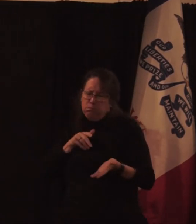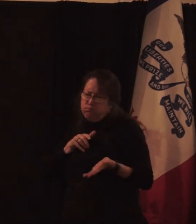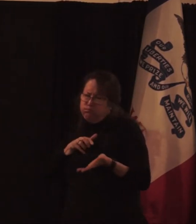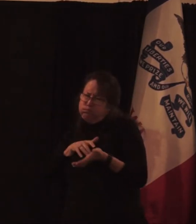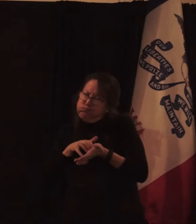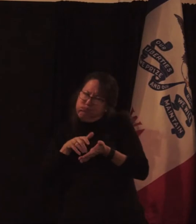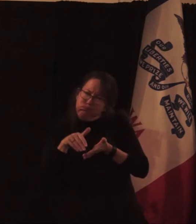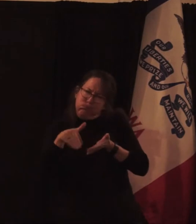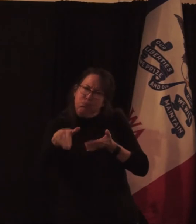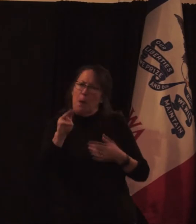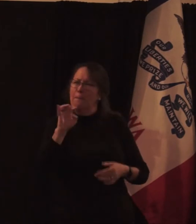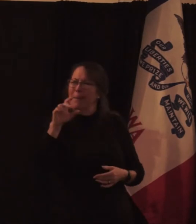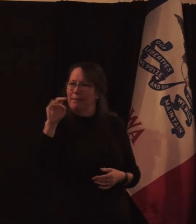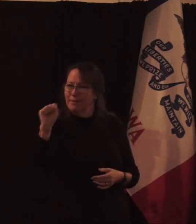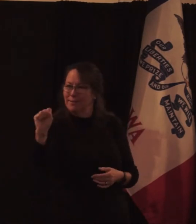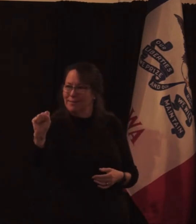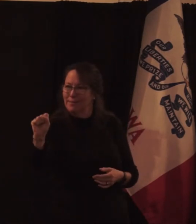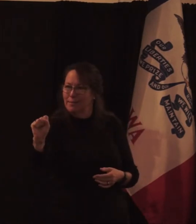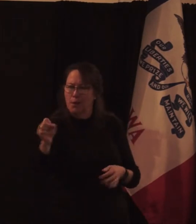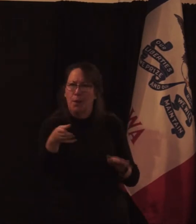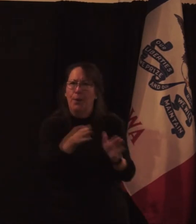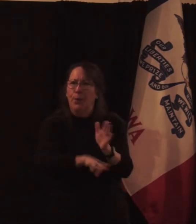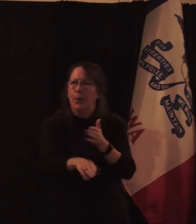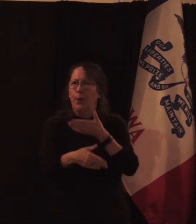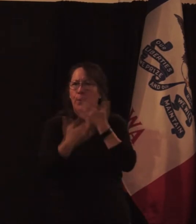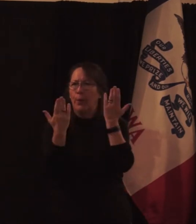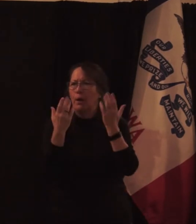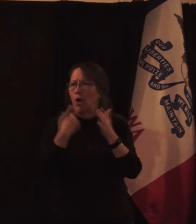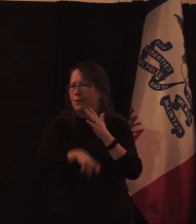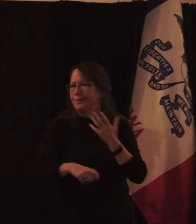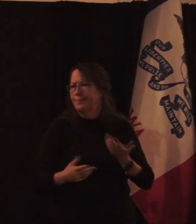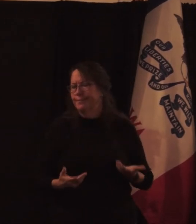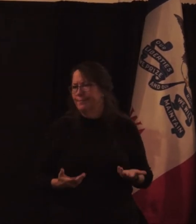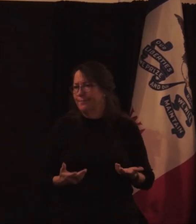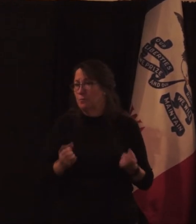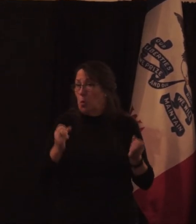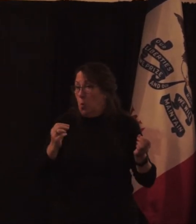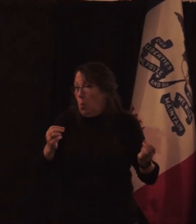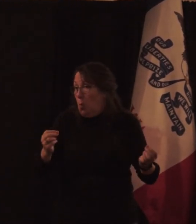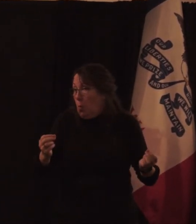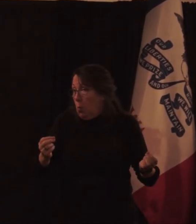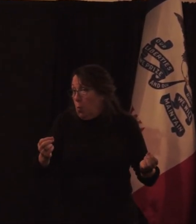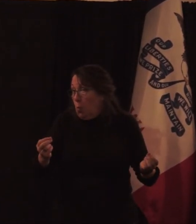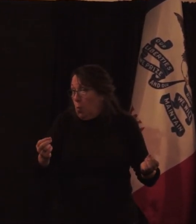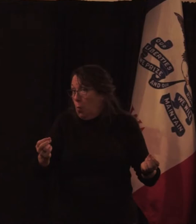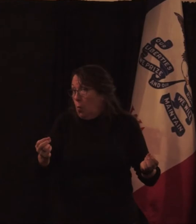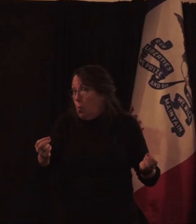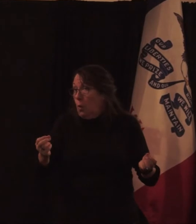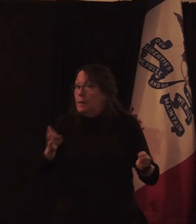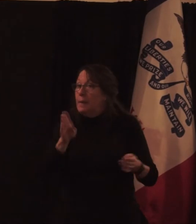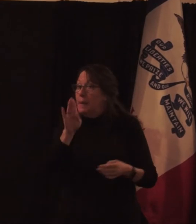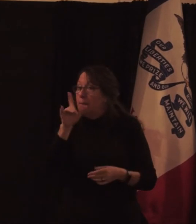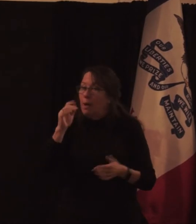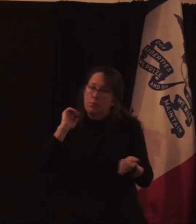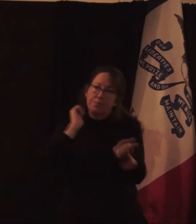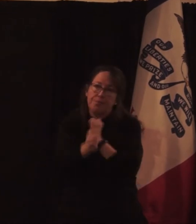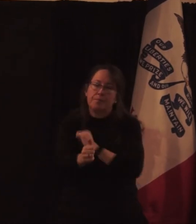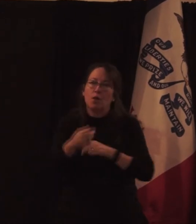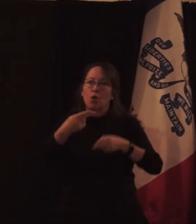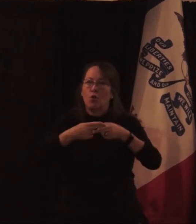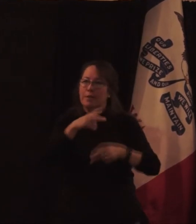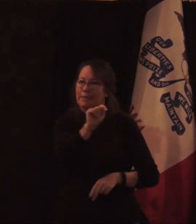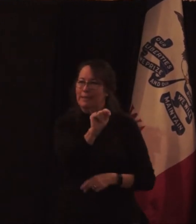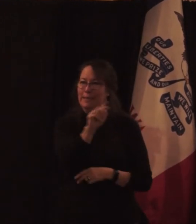millions of them, it won't cost much at all. So we got a bill through. It's called the